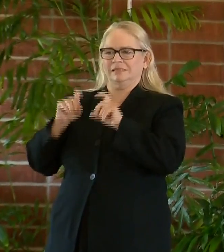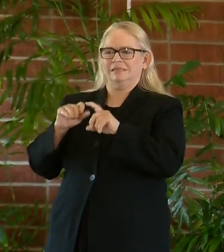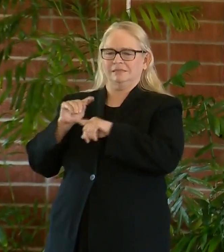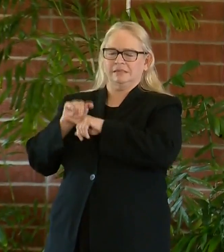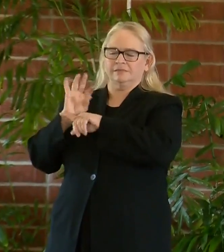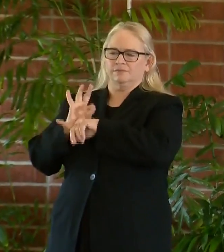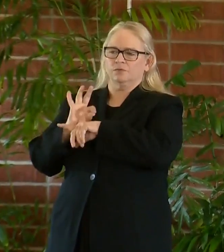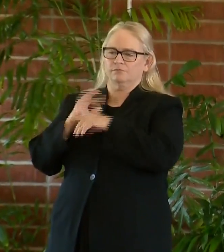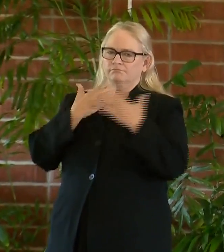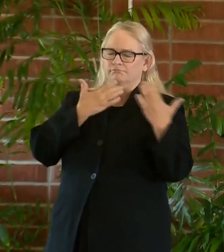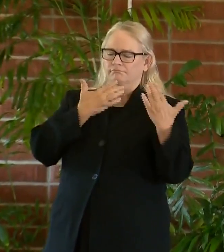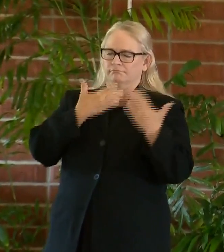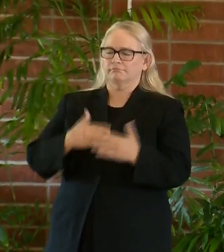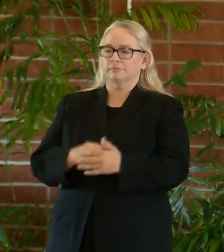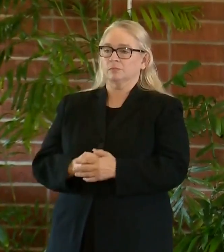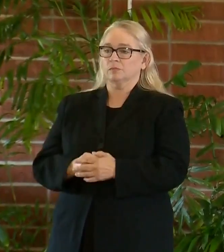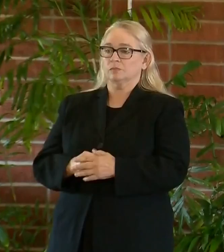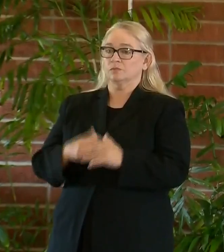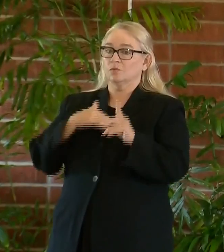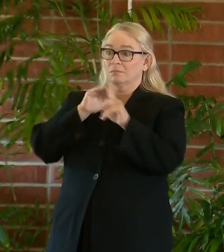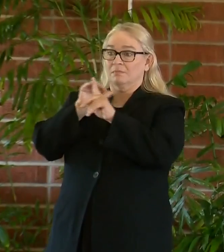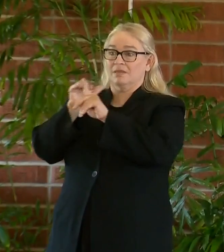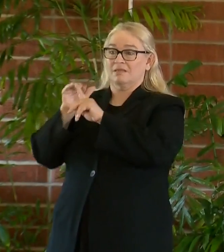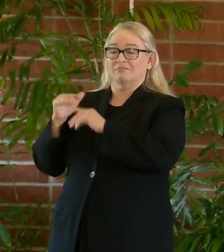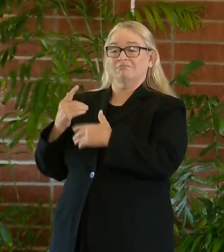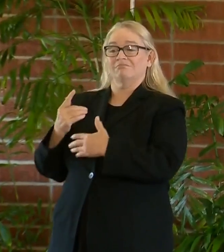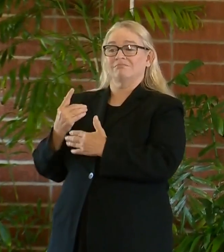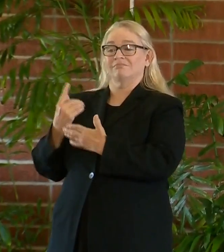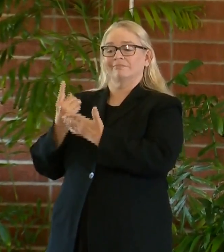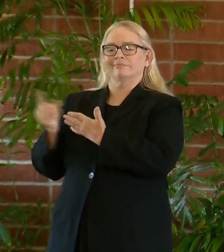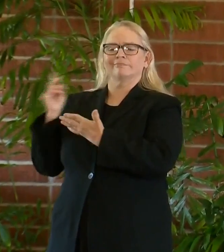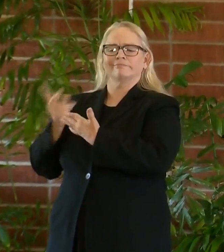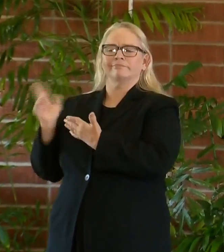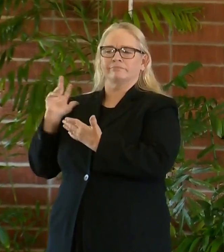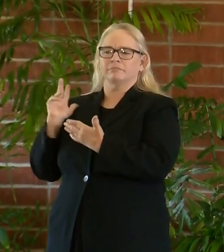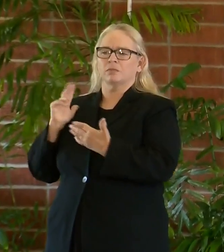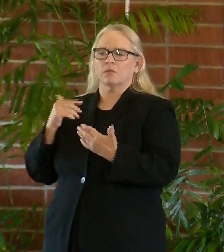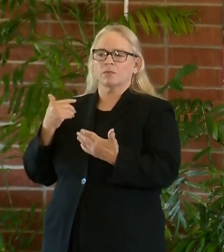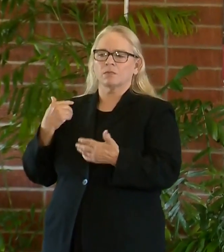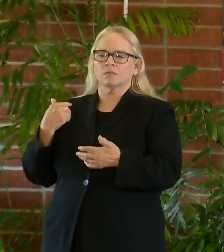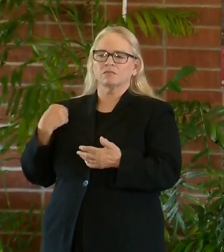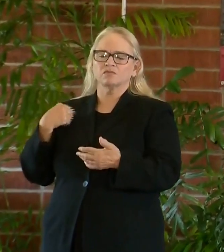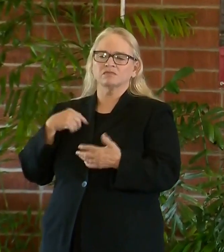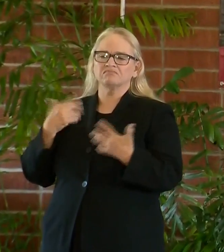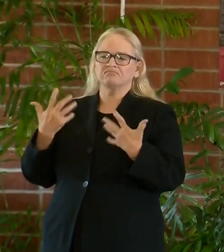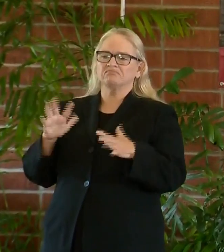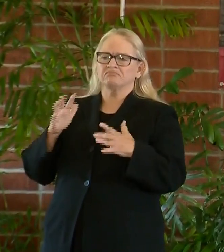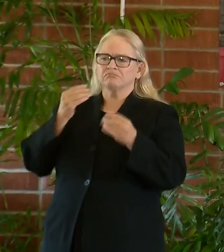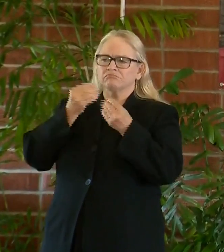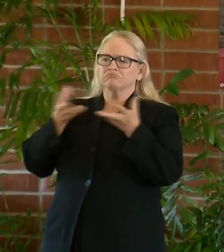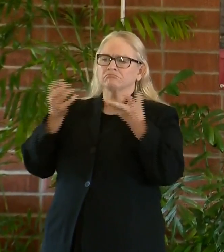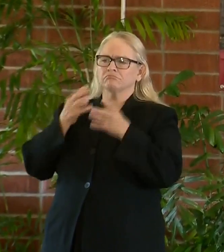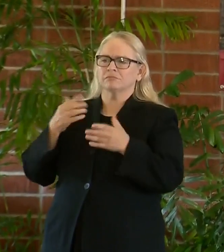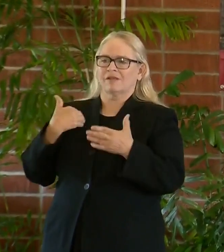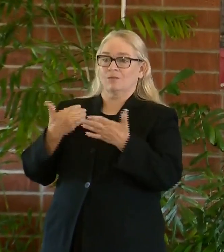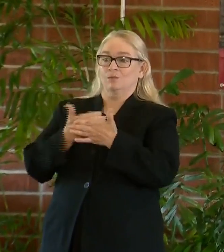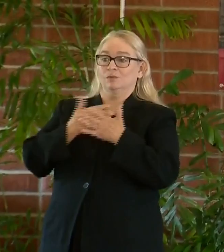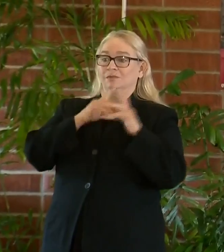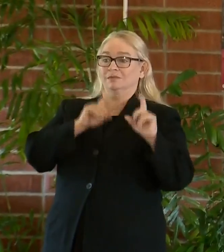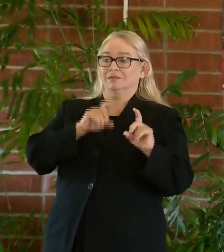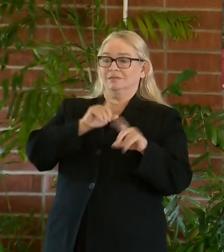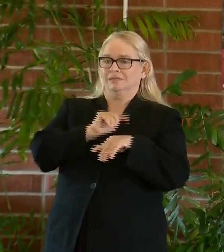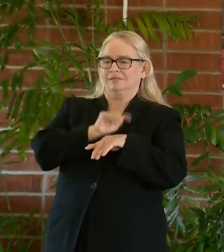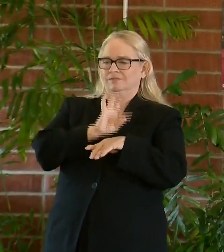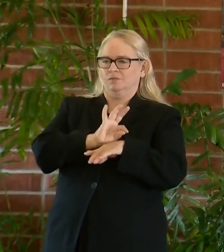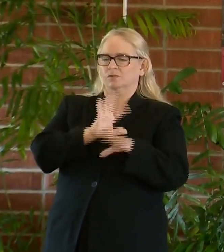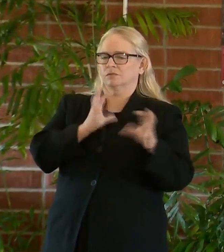Dr. Chavez was announced as one of our two co-chairs of a new testing task force effort. You may recall 100